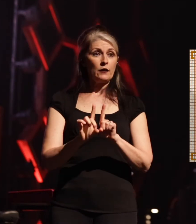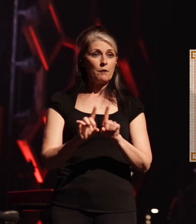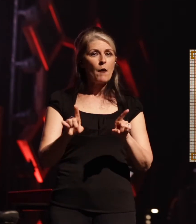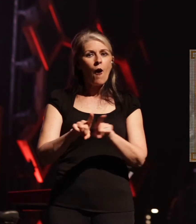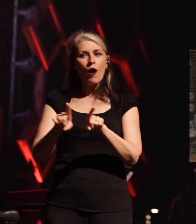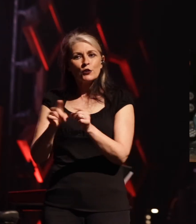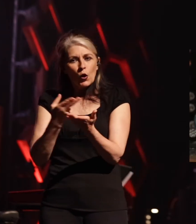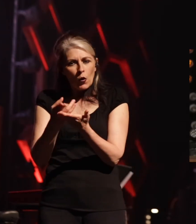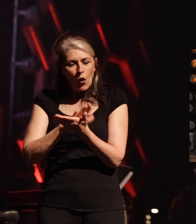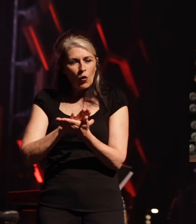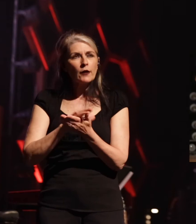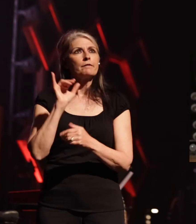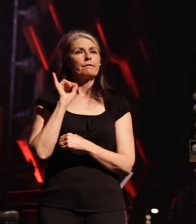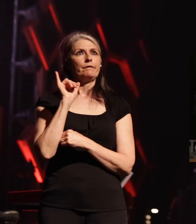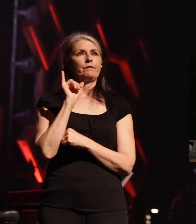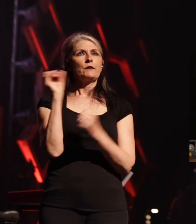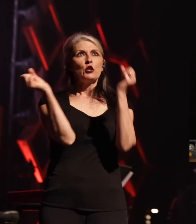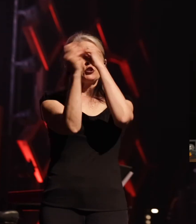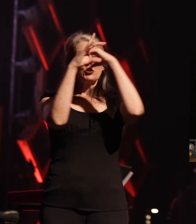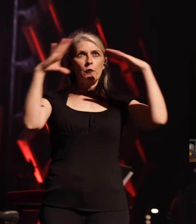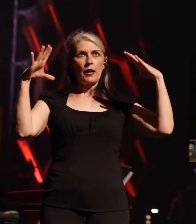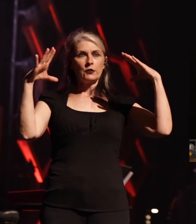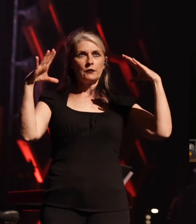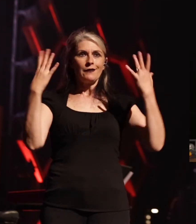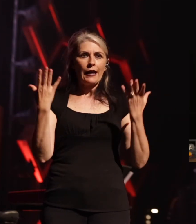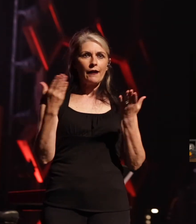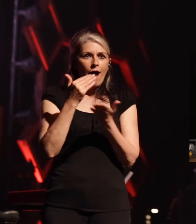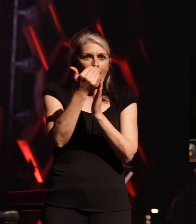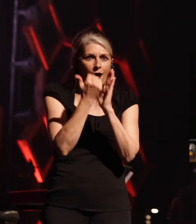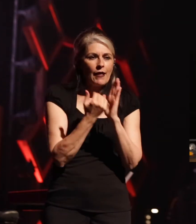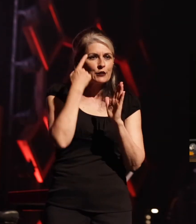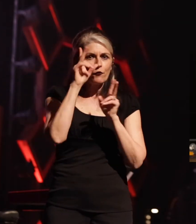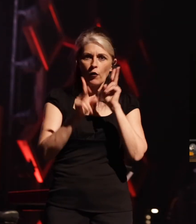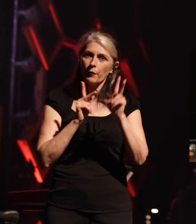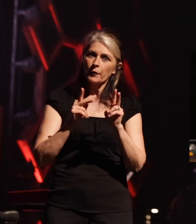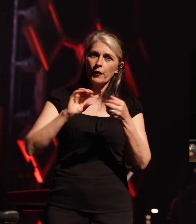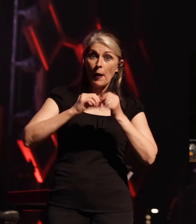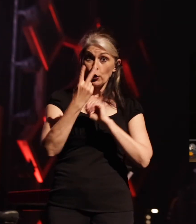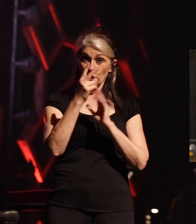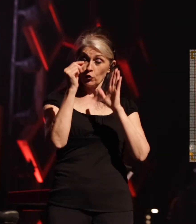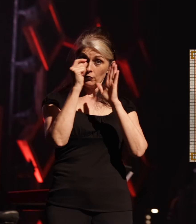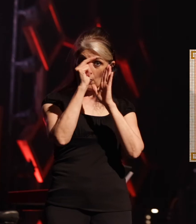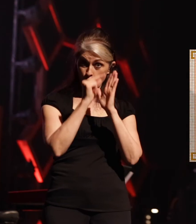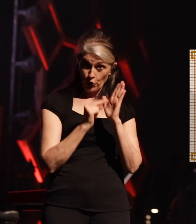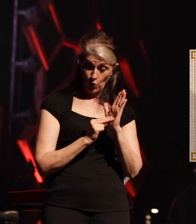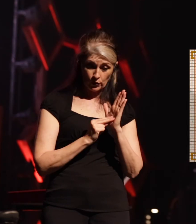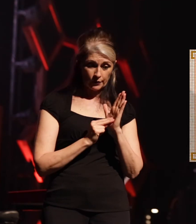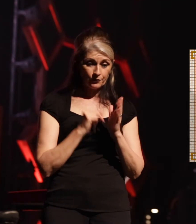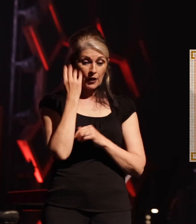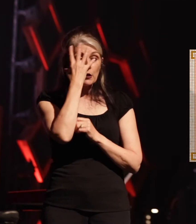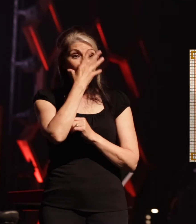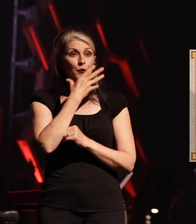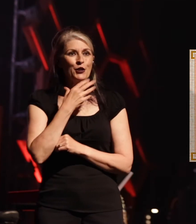picture the tabernacle as an object lesson for the people as well. Point number two in your notes, the tabernacle was beautifully designed to